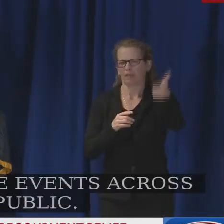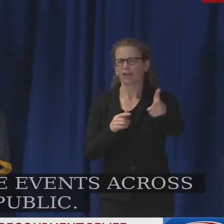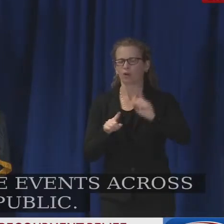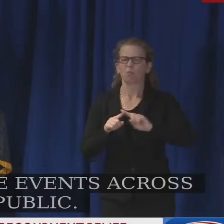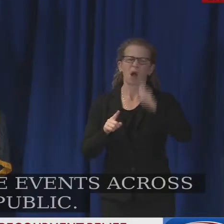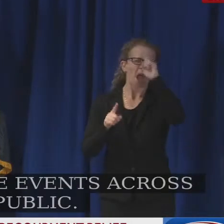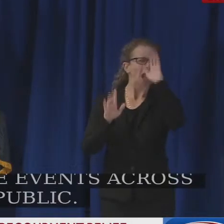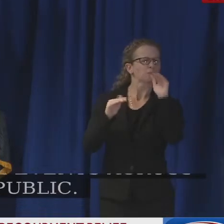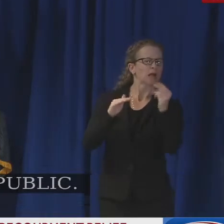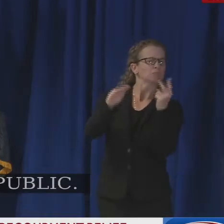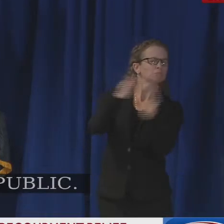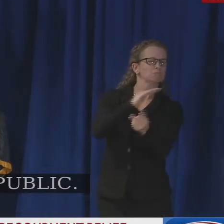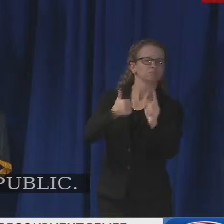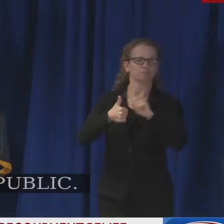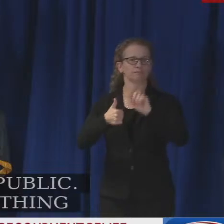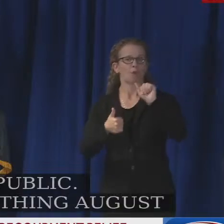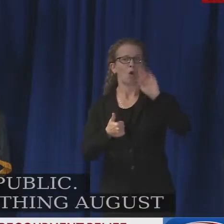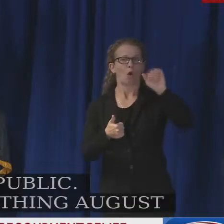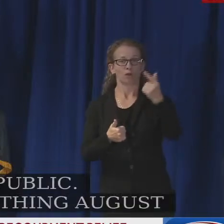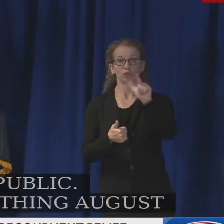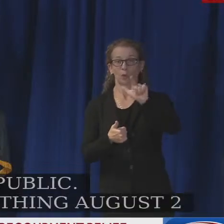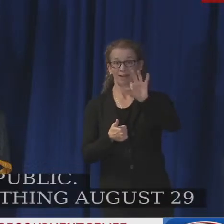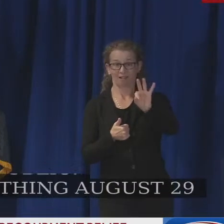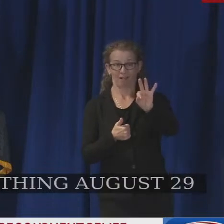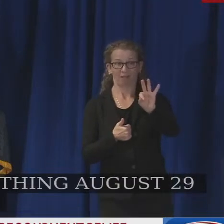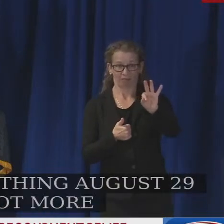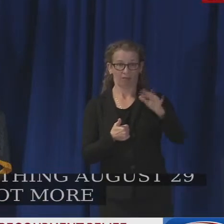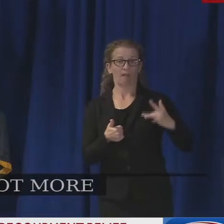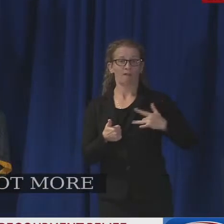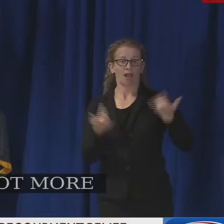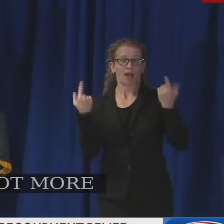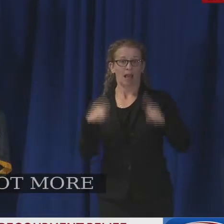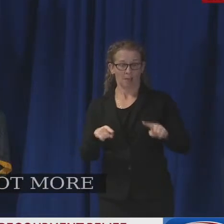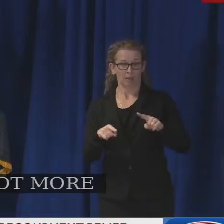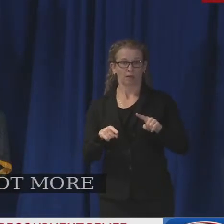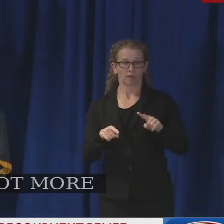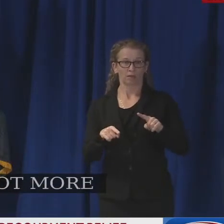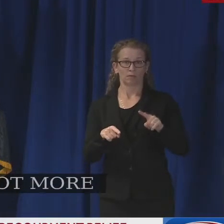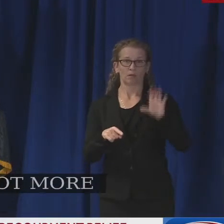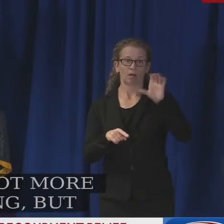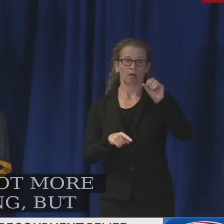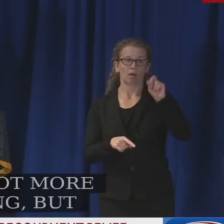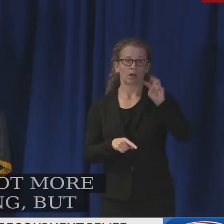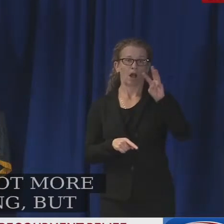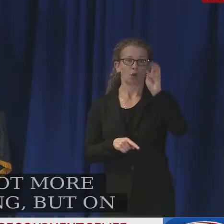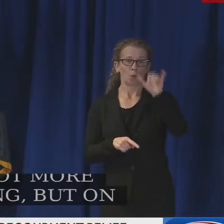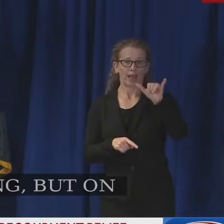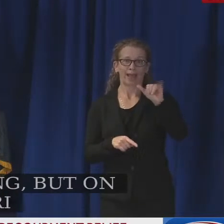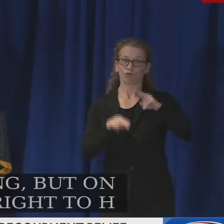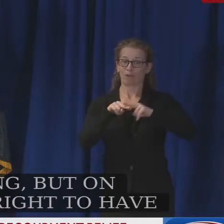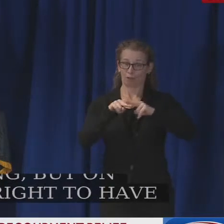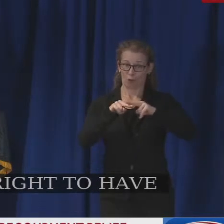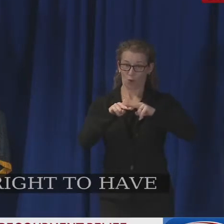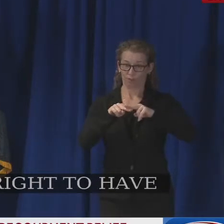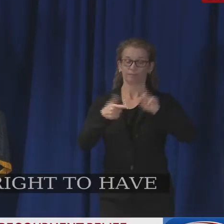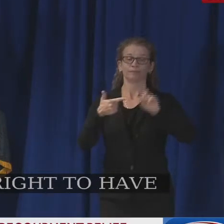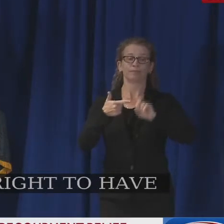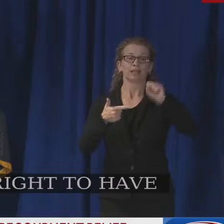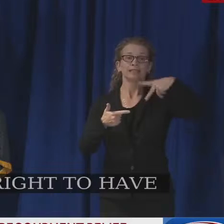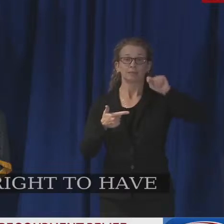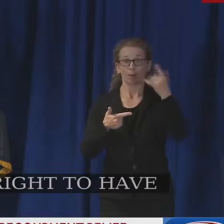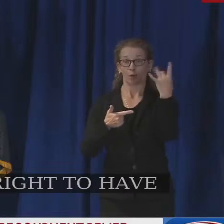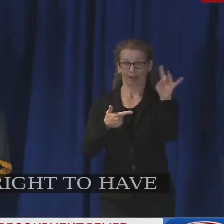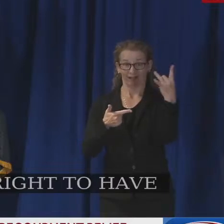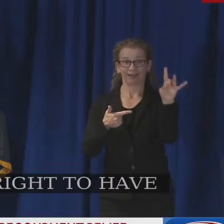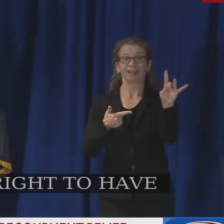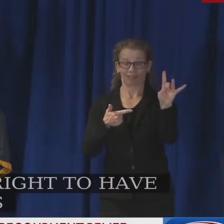little bit of a teaser, on August 29th, we're gonna have an event for folks at the Conway Scenic Railroad. On September 18th, we are going